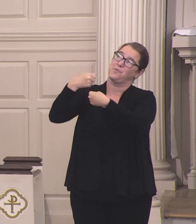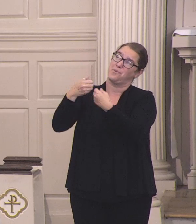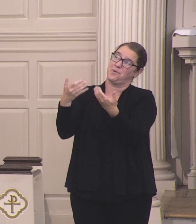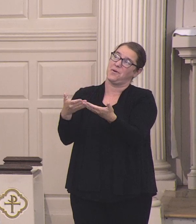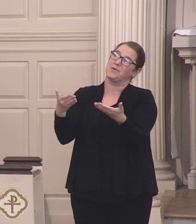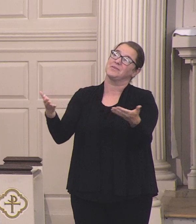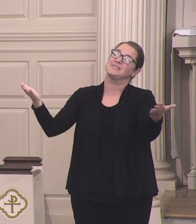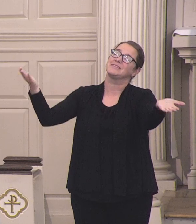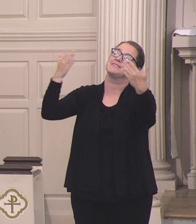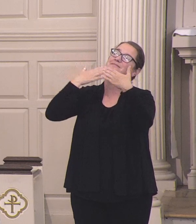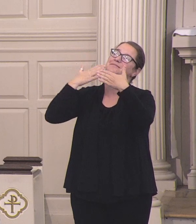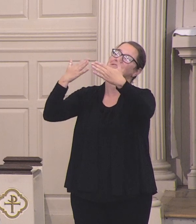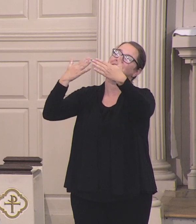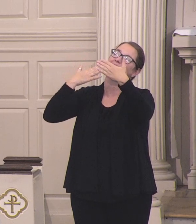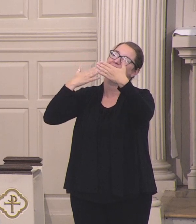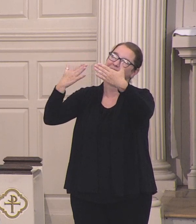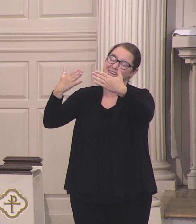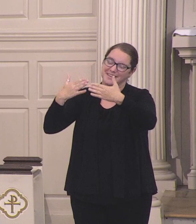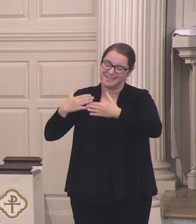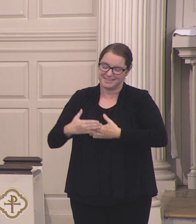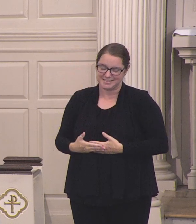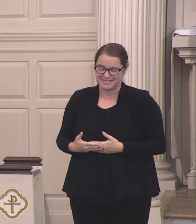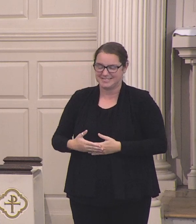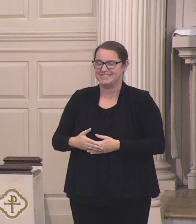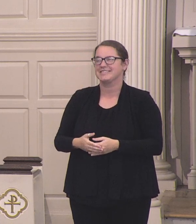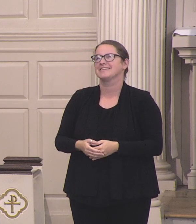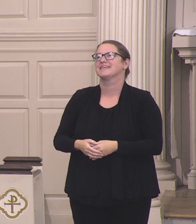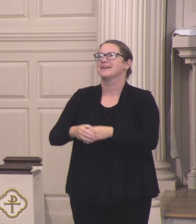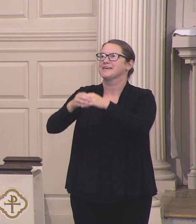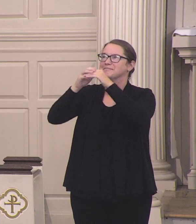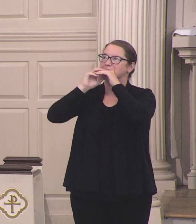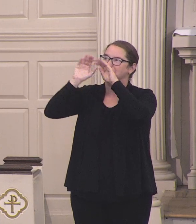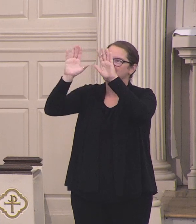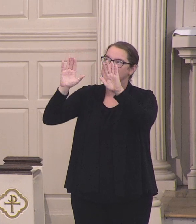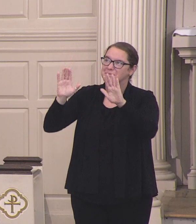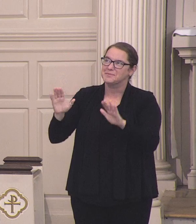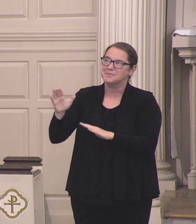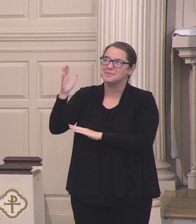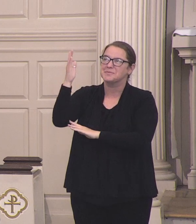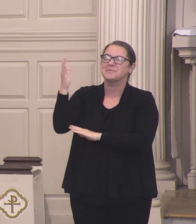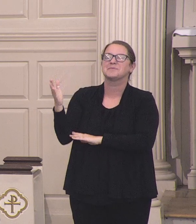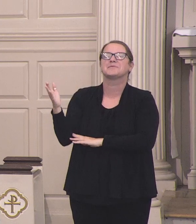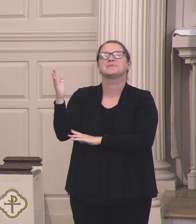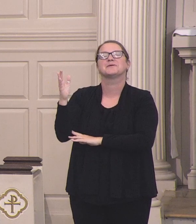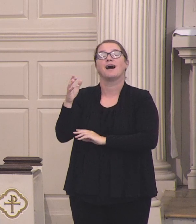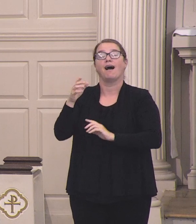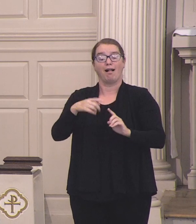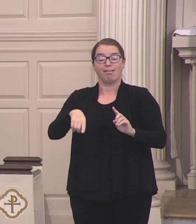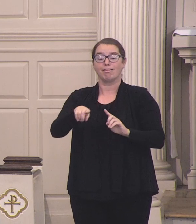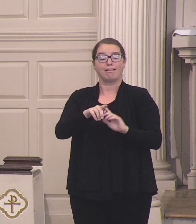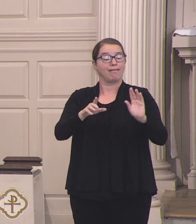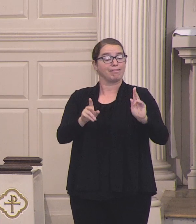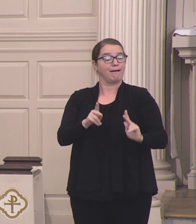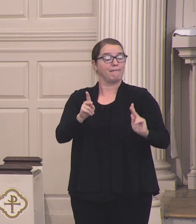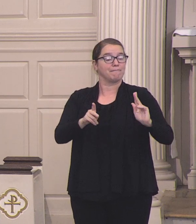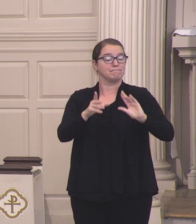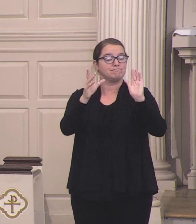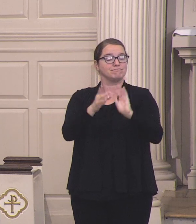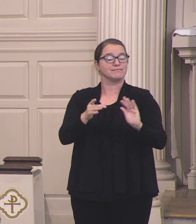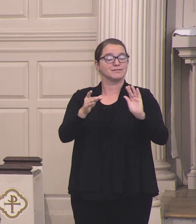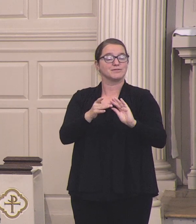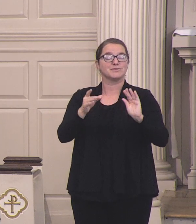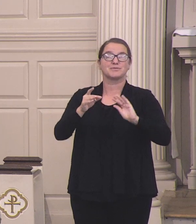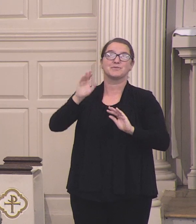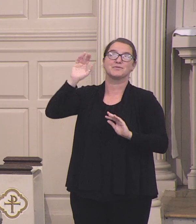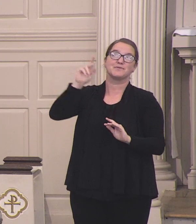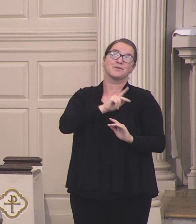your faithful ones bless you. Let them discourse of the glory of your